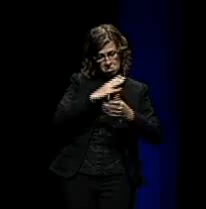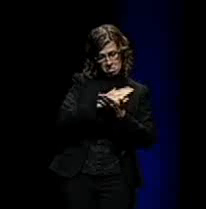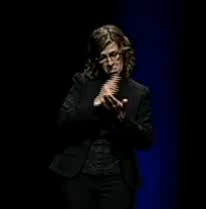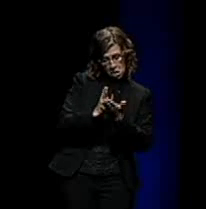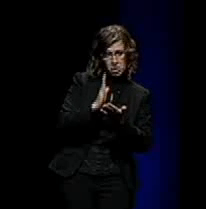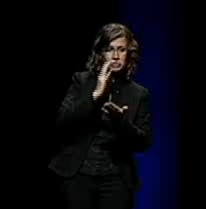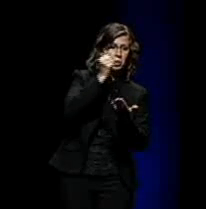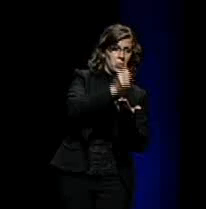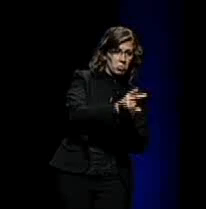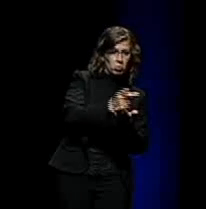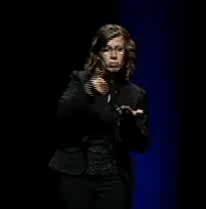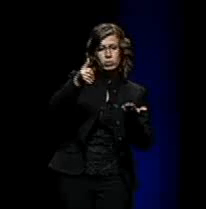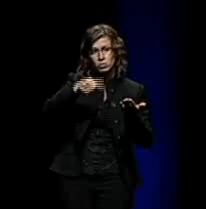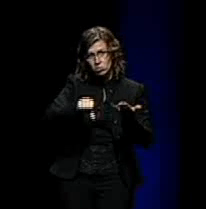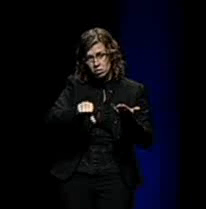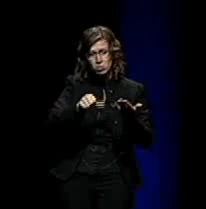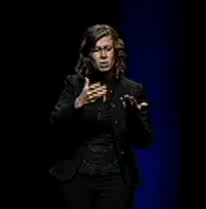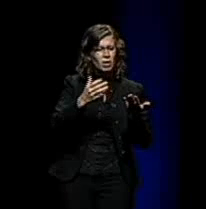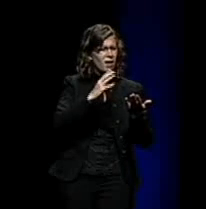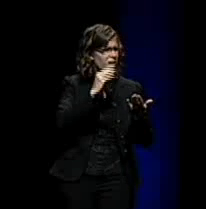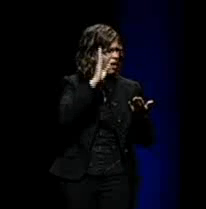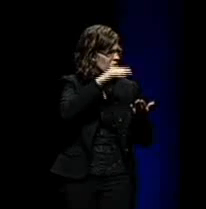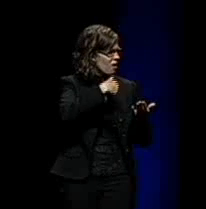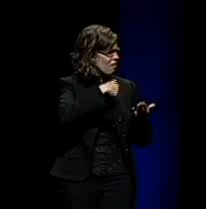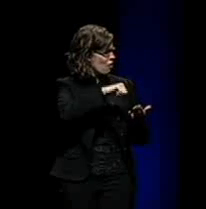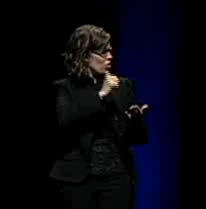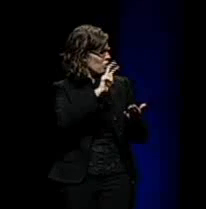fit into the budget. And what was the third question?